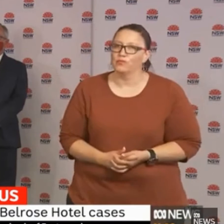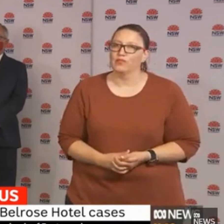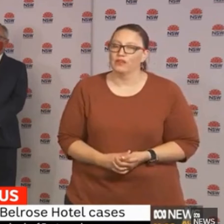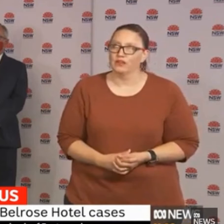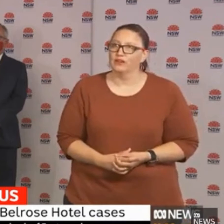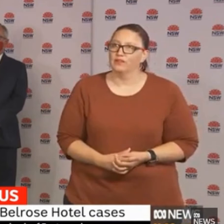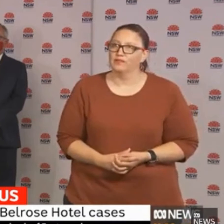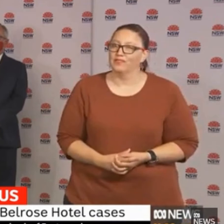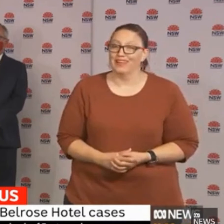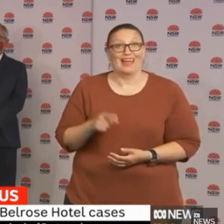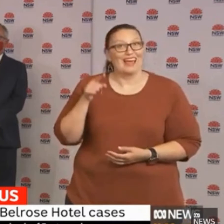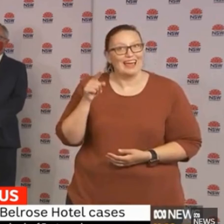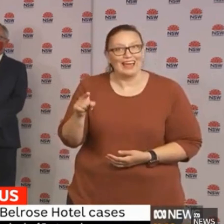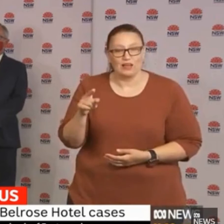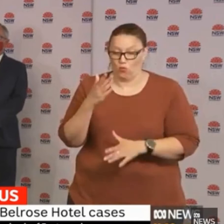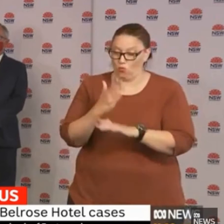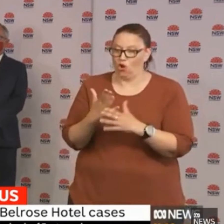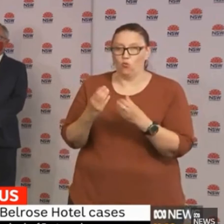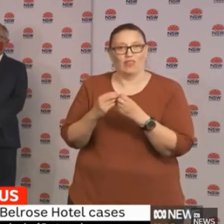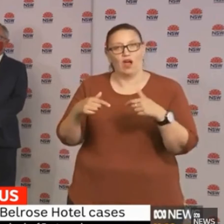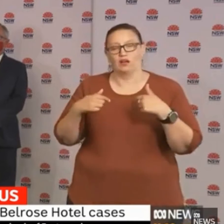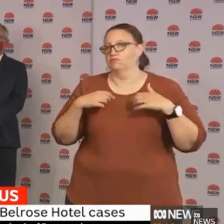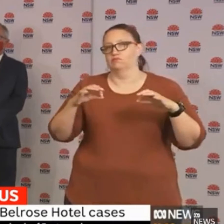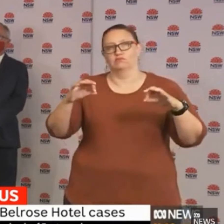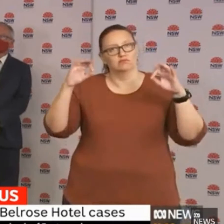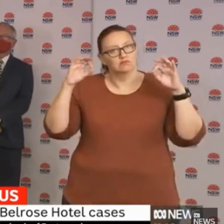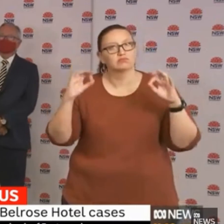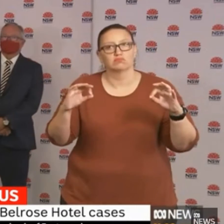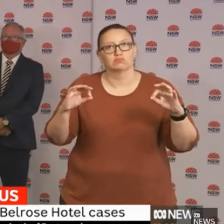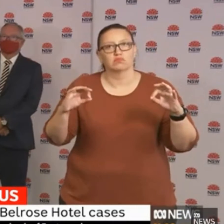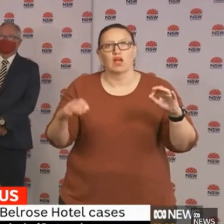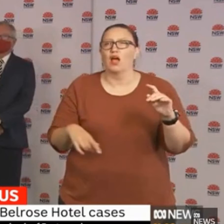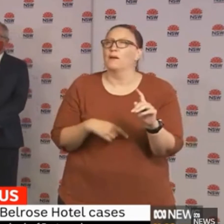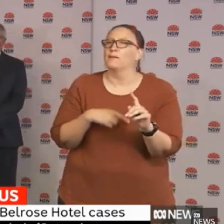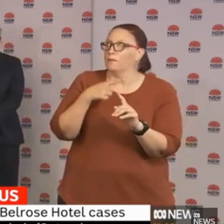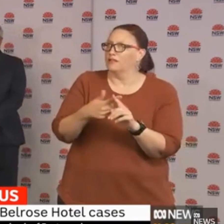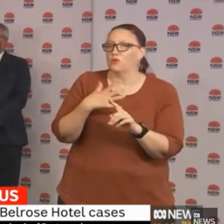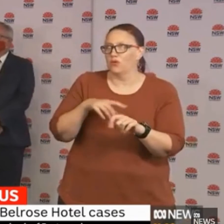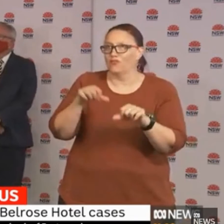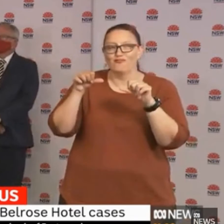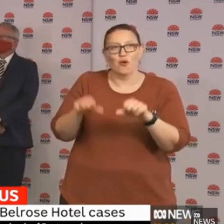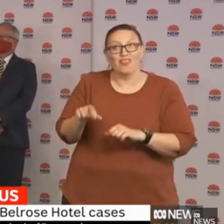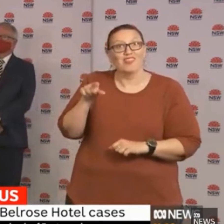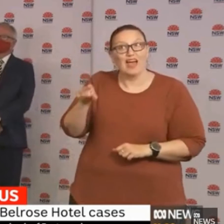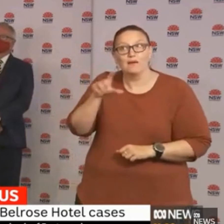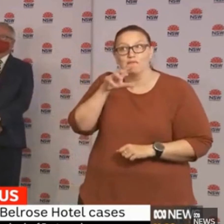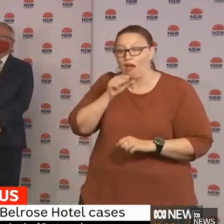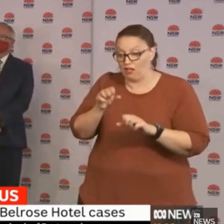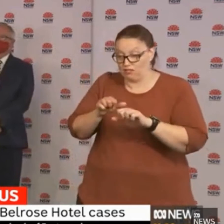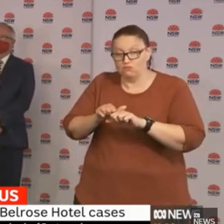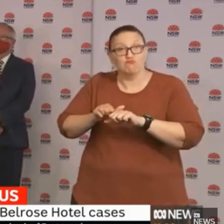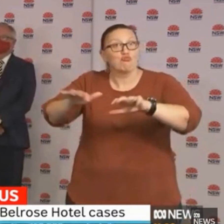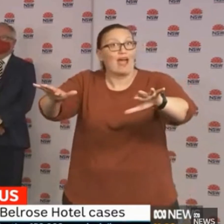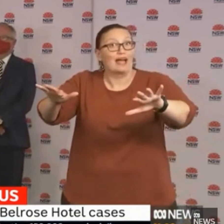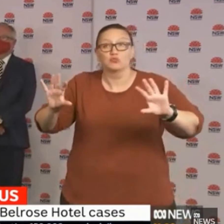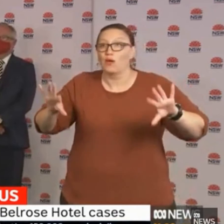that his level of cooperation has been great, but also the fact that, just to confirm, he hasn't spread it to anyone that